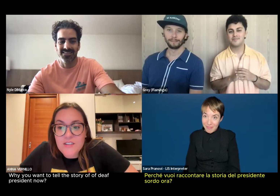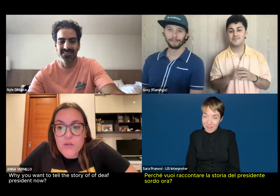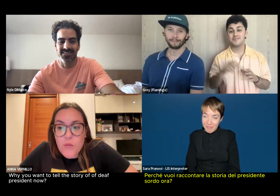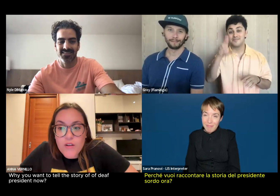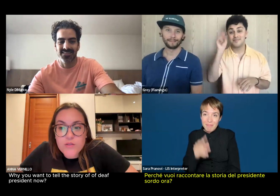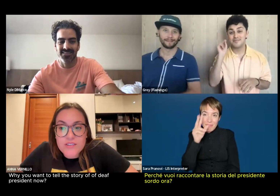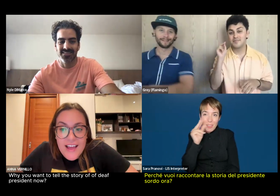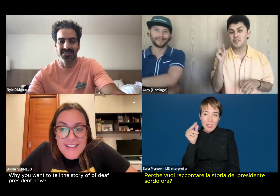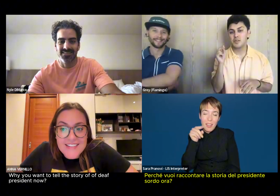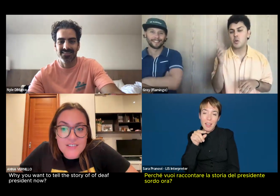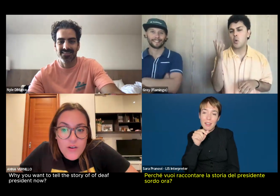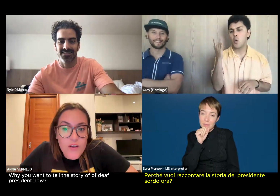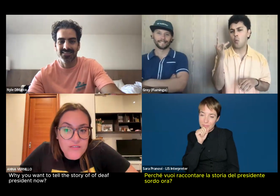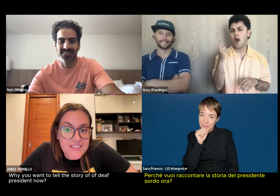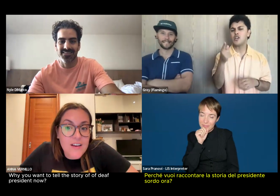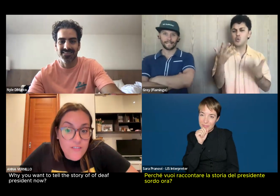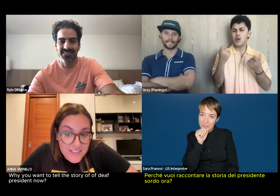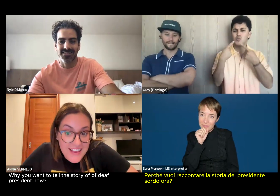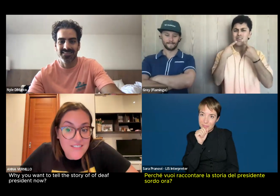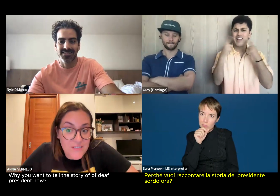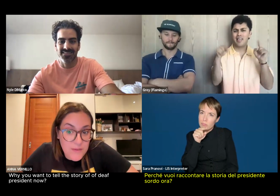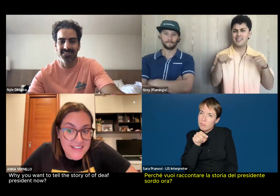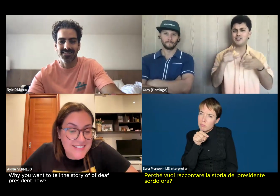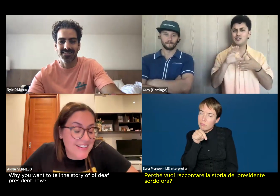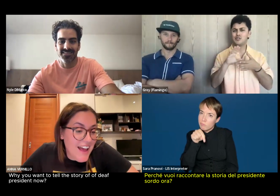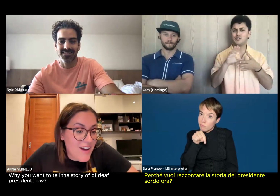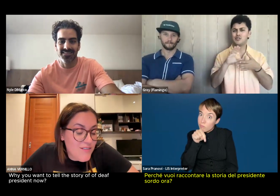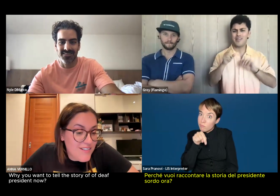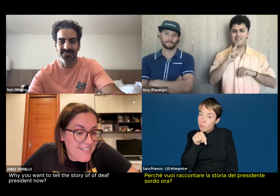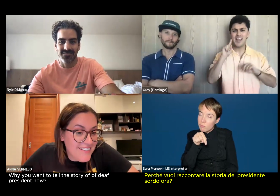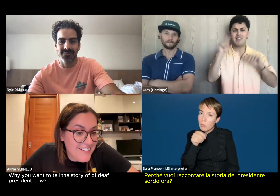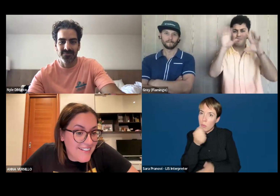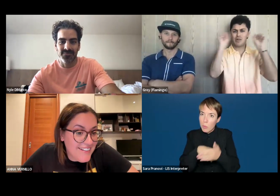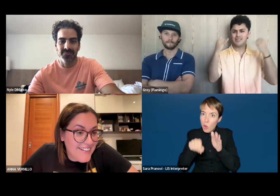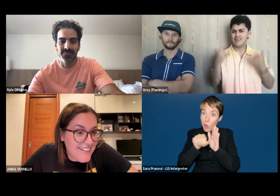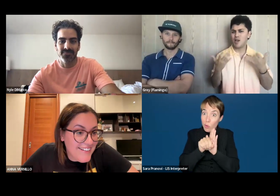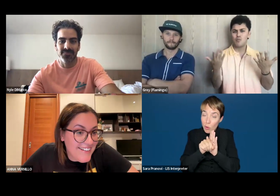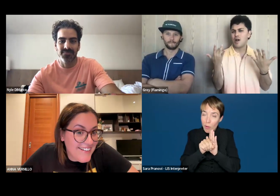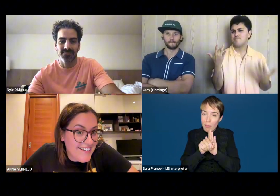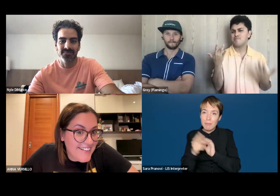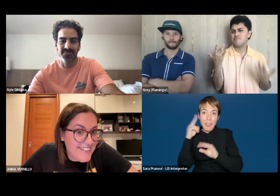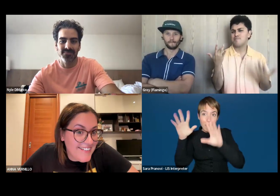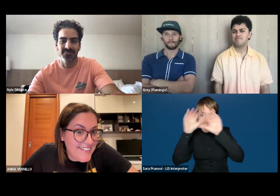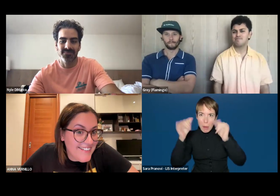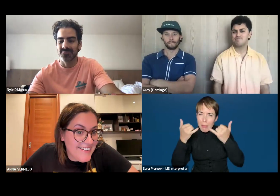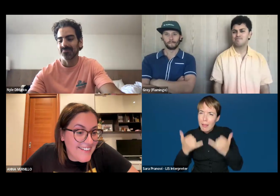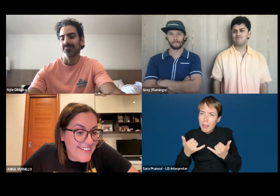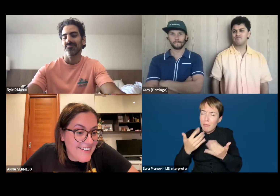Nile, why did you want to tell the story of deaf president now?